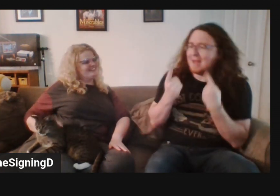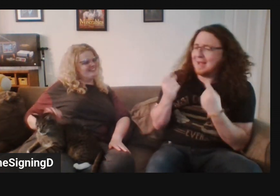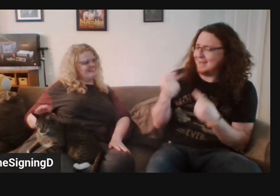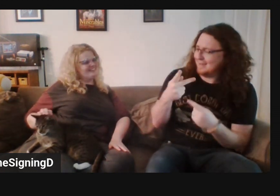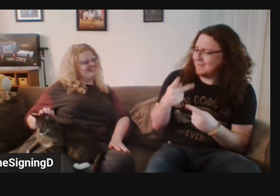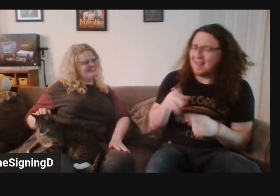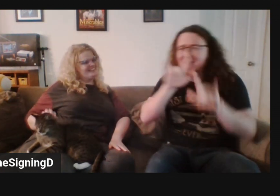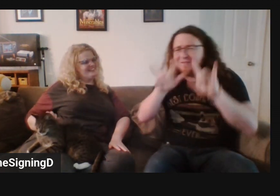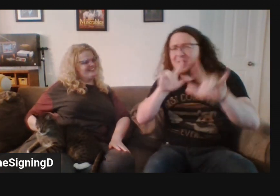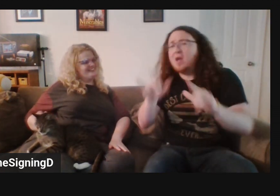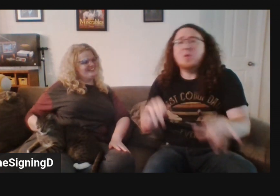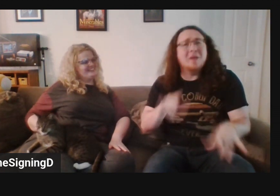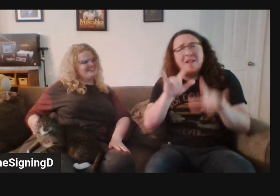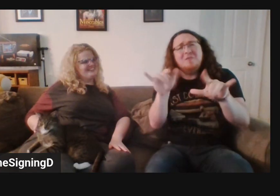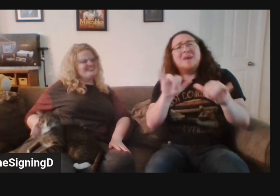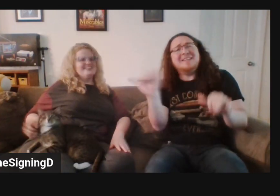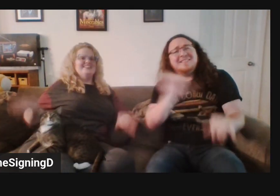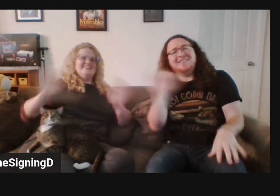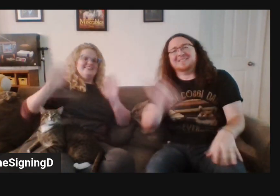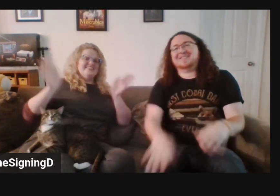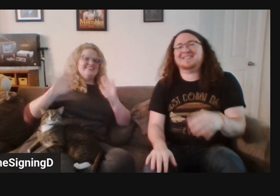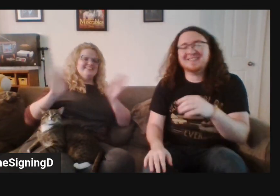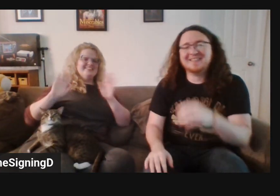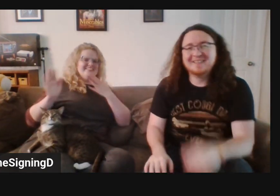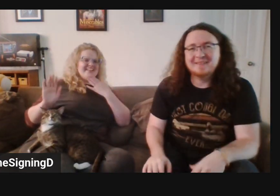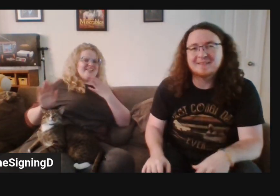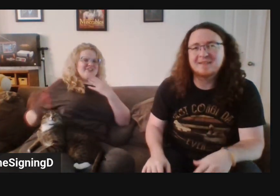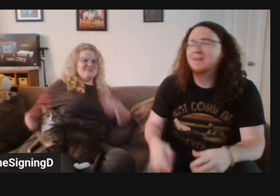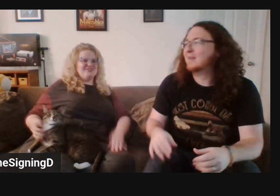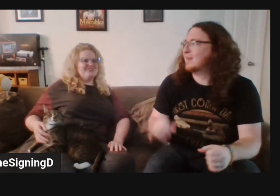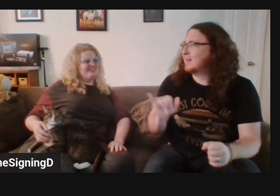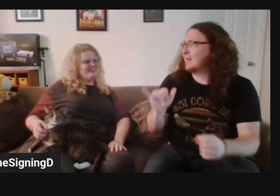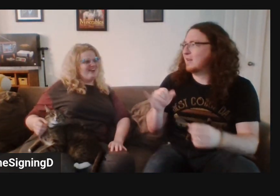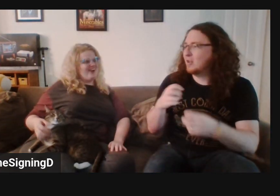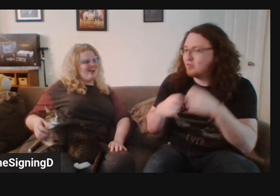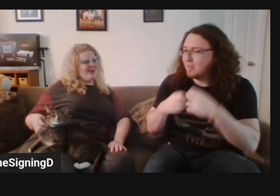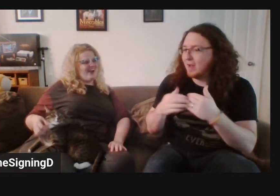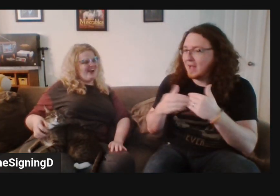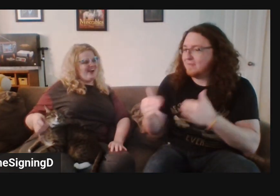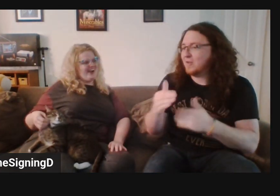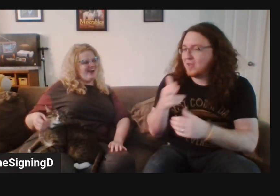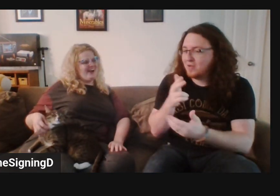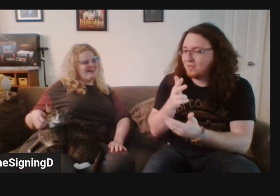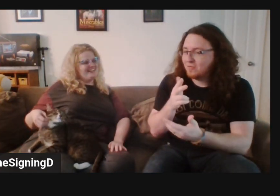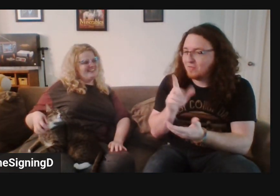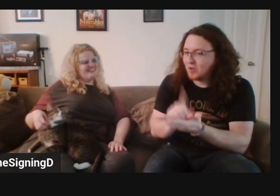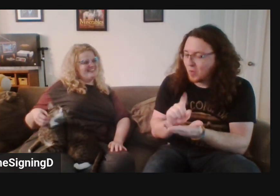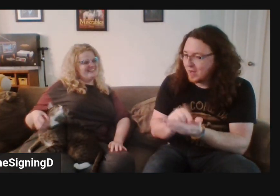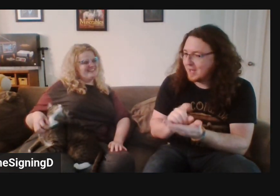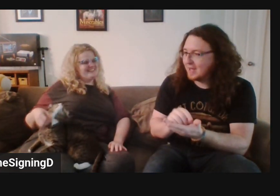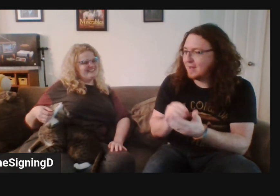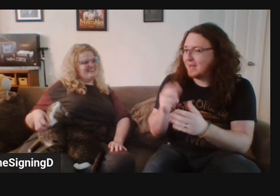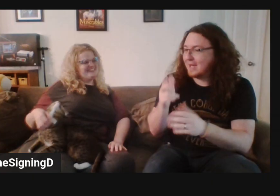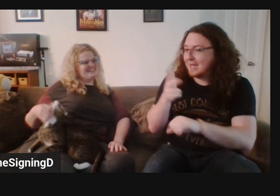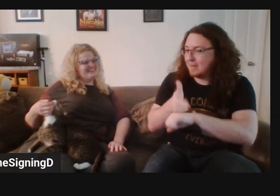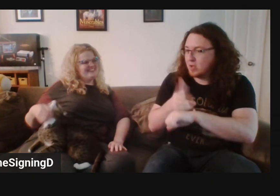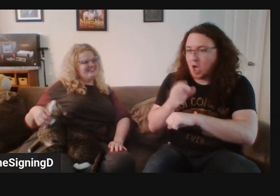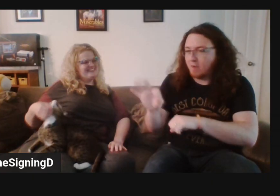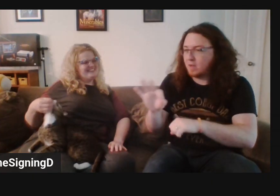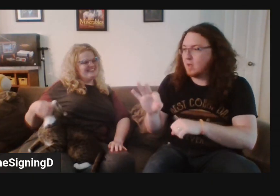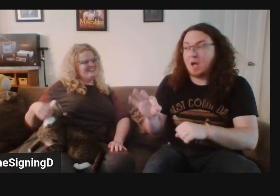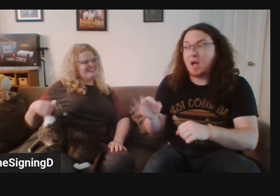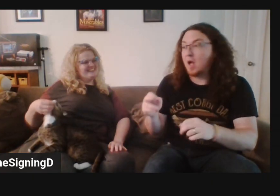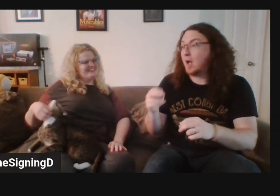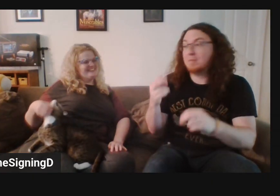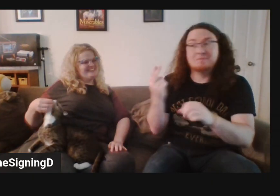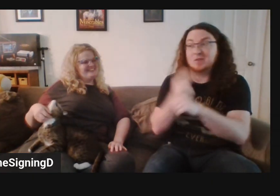We love you guys. And I think we may have caused trouble. I think after the recording and we turn the cameras off, there's going to be a very, and I'm using